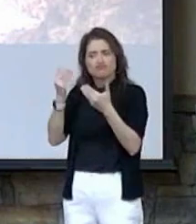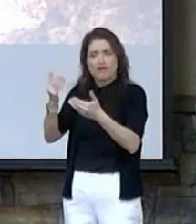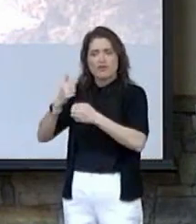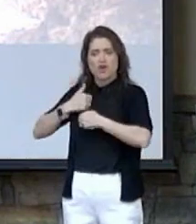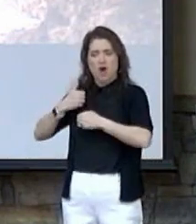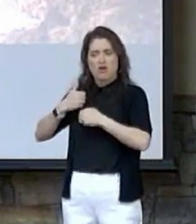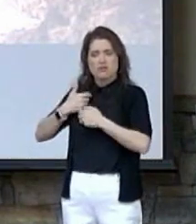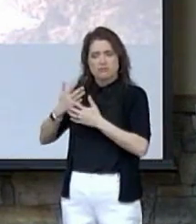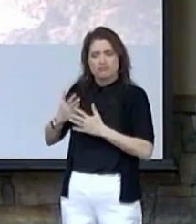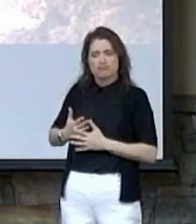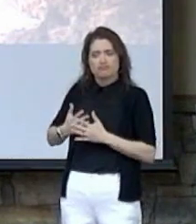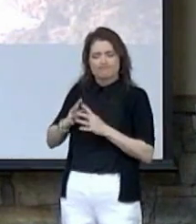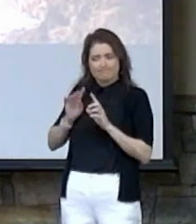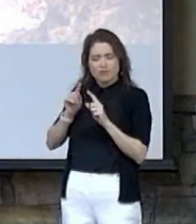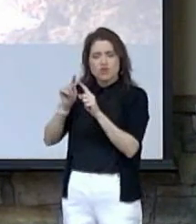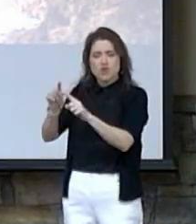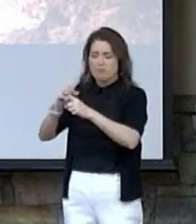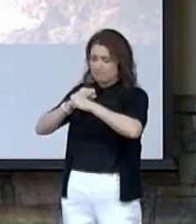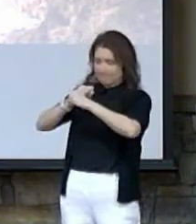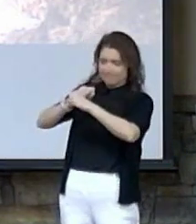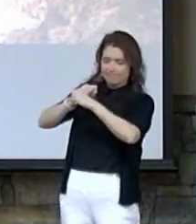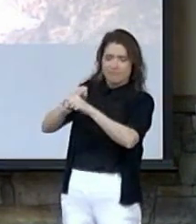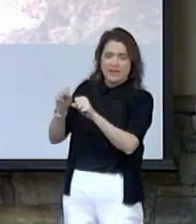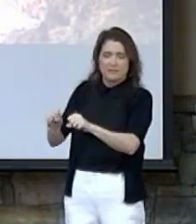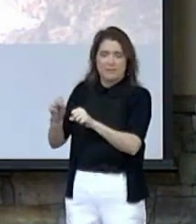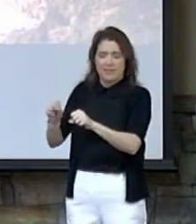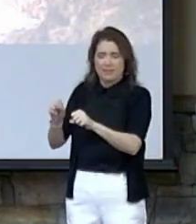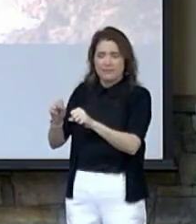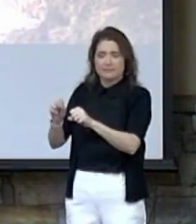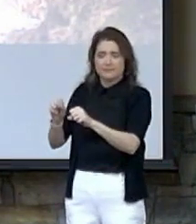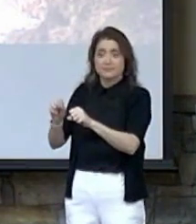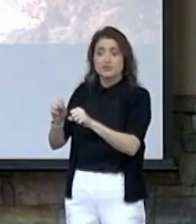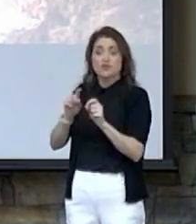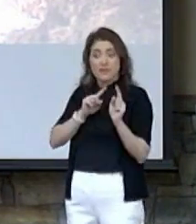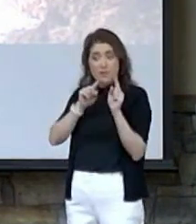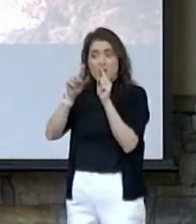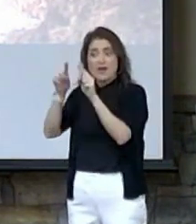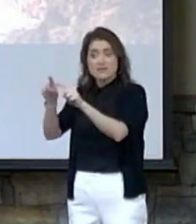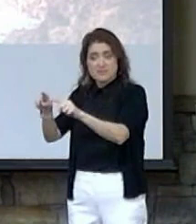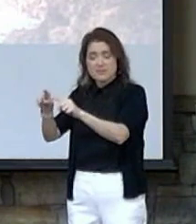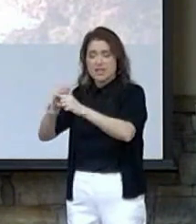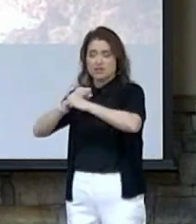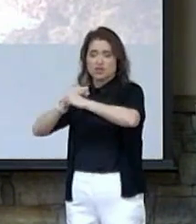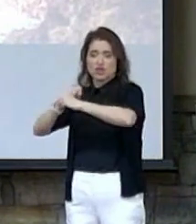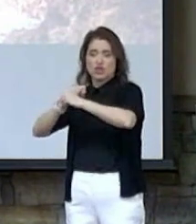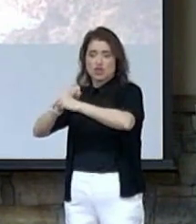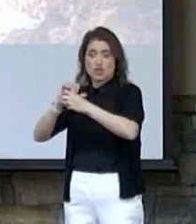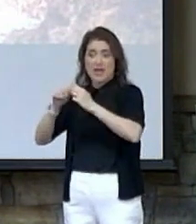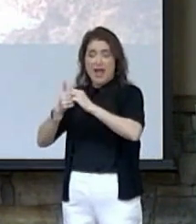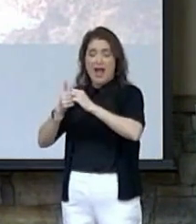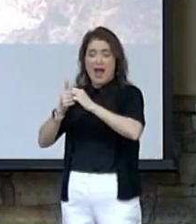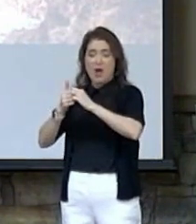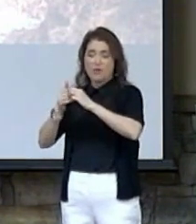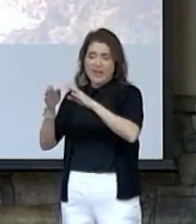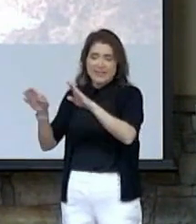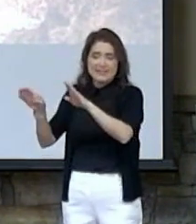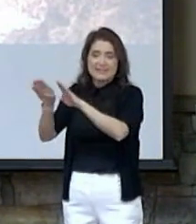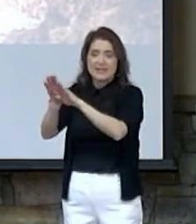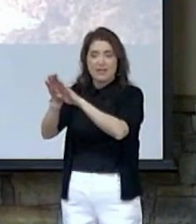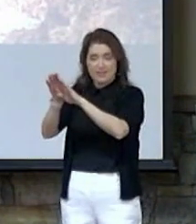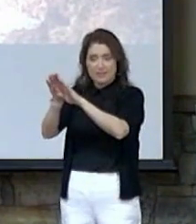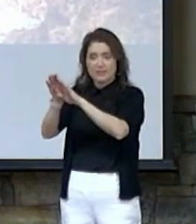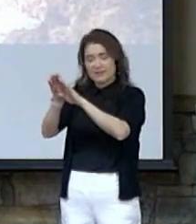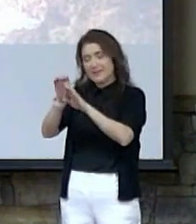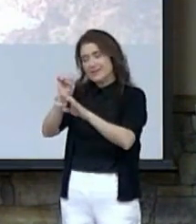go. Make it as secure as you can.' So they went and made the tomb secure by sealing one stone and setting